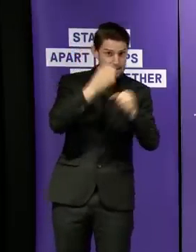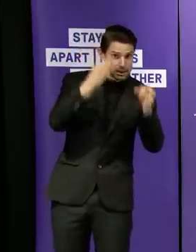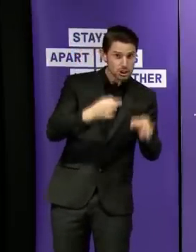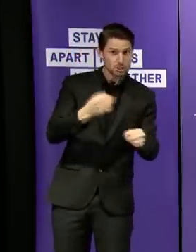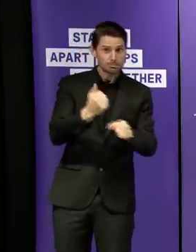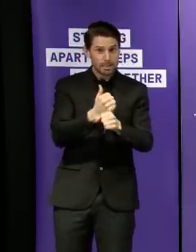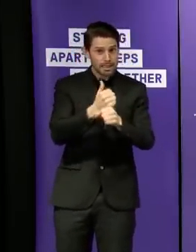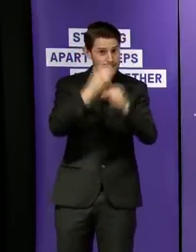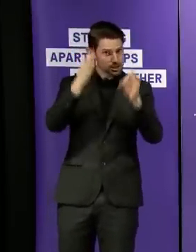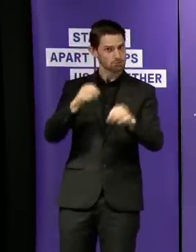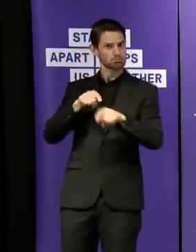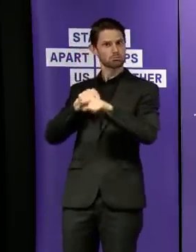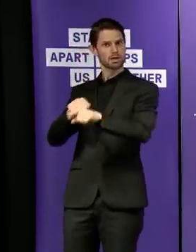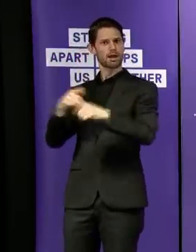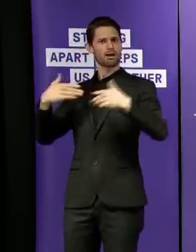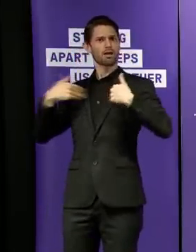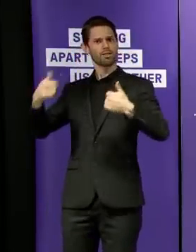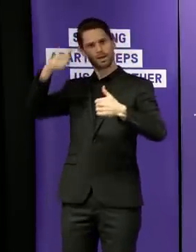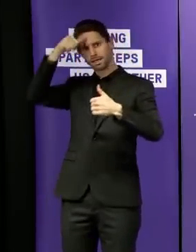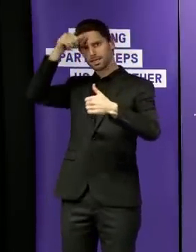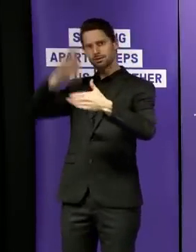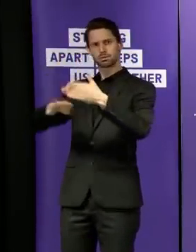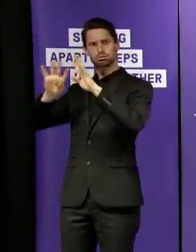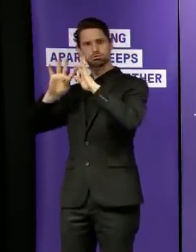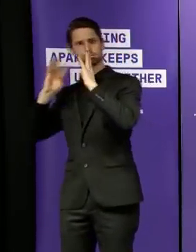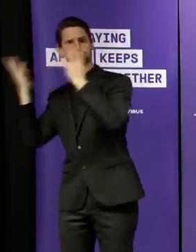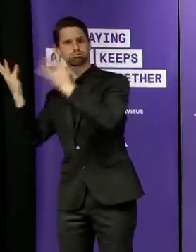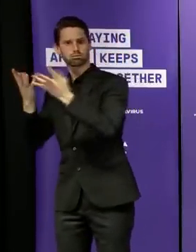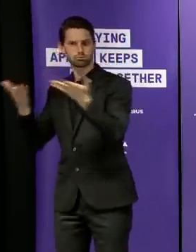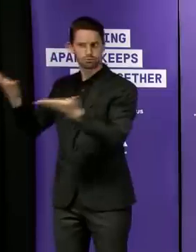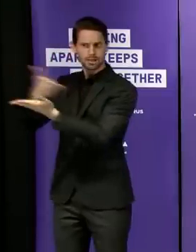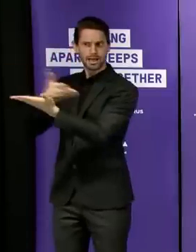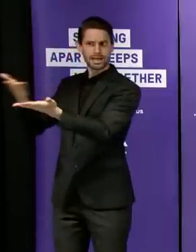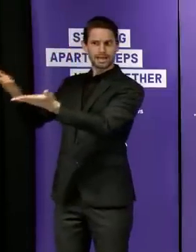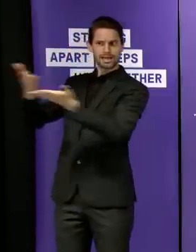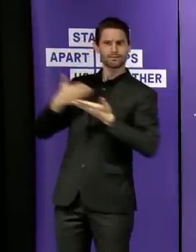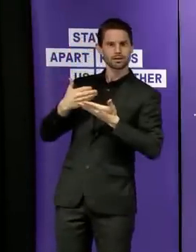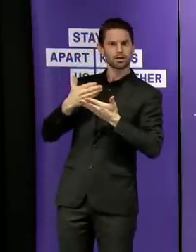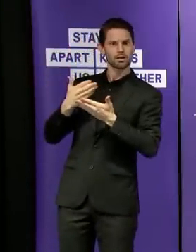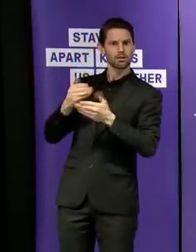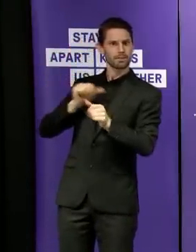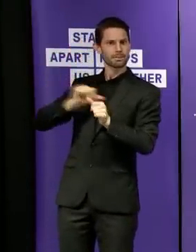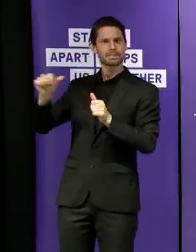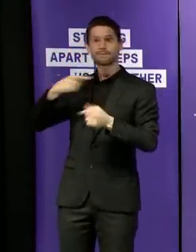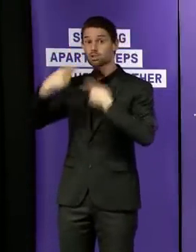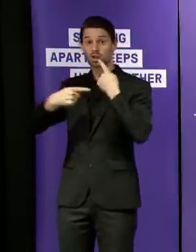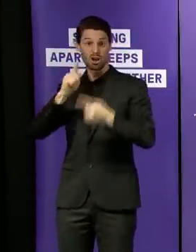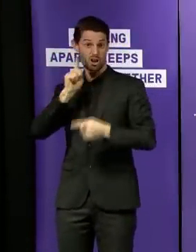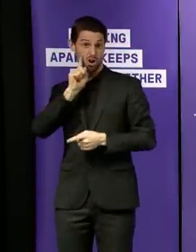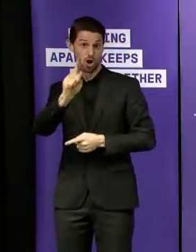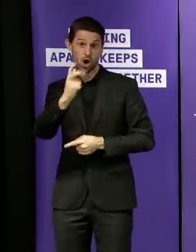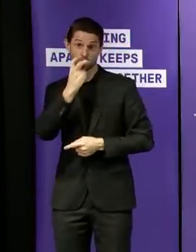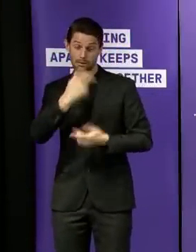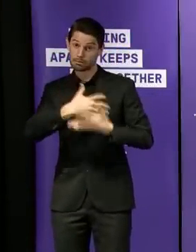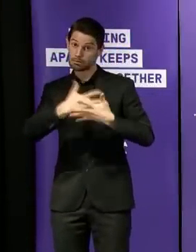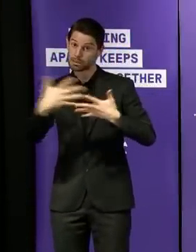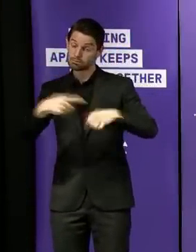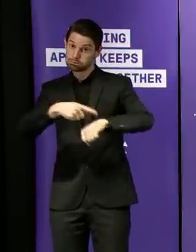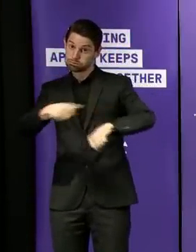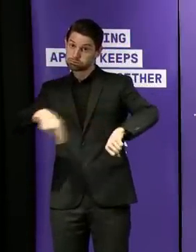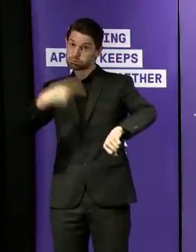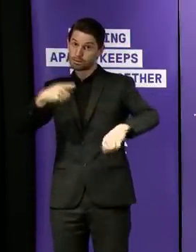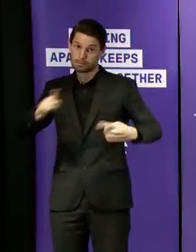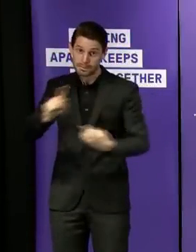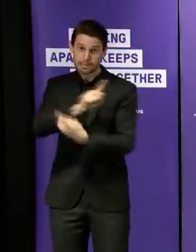of these decisions have been made without seeking the detailed advice from our public health team. There was a very lengthy meeting last night and many phone calls